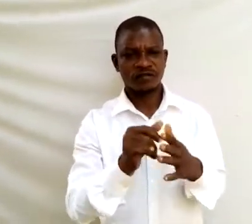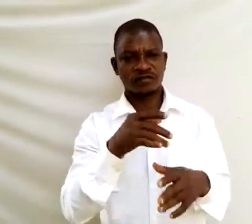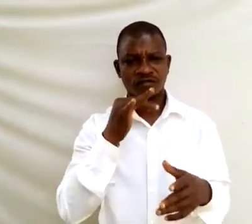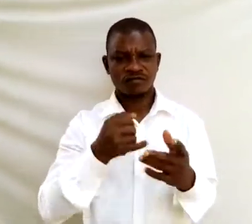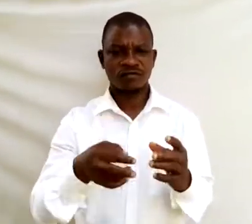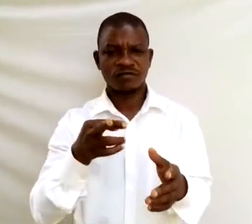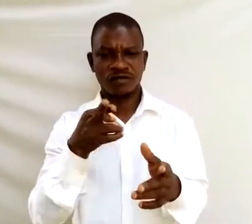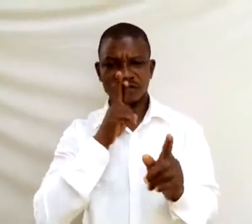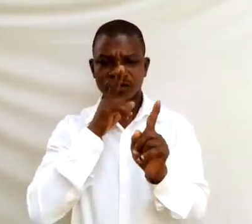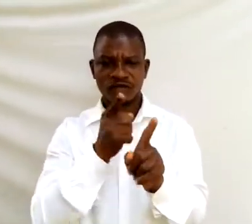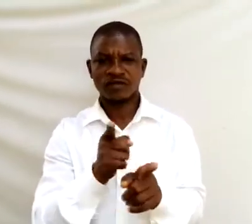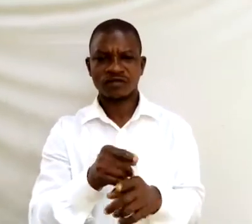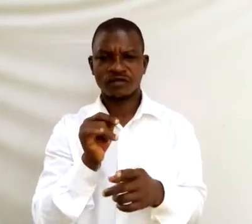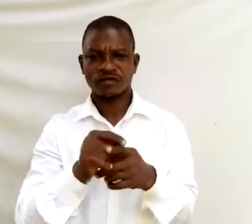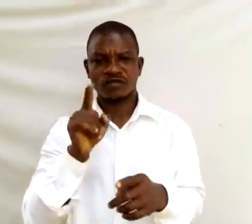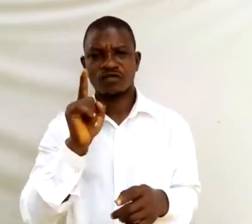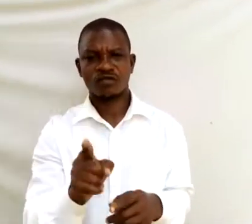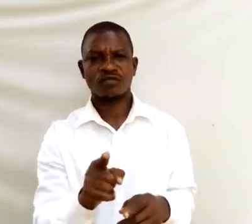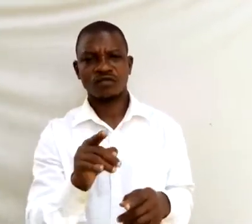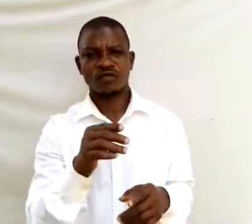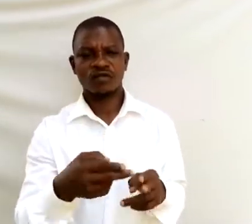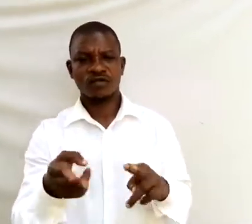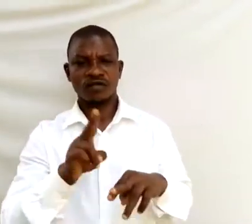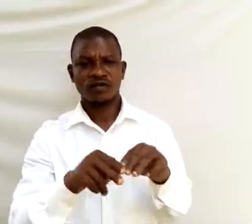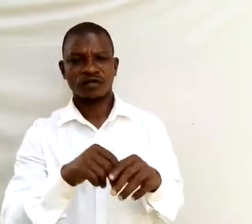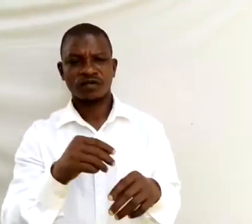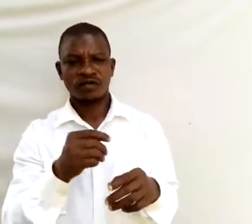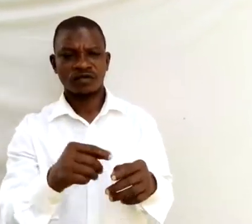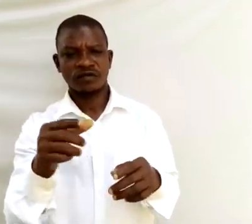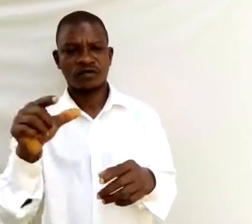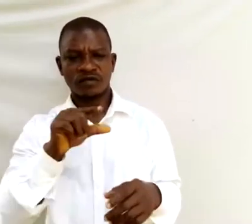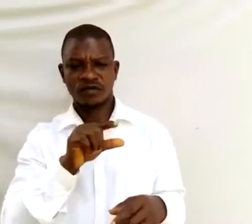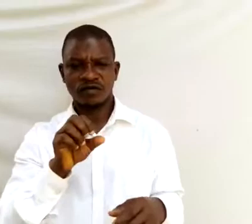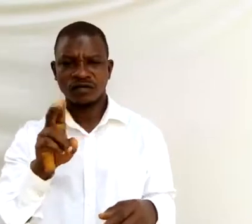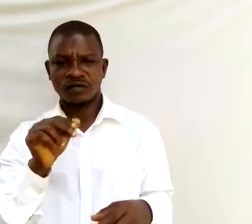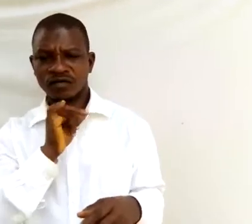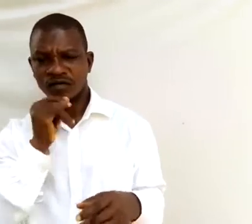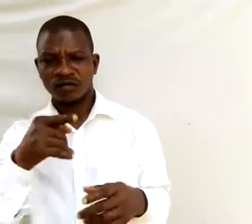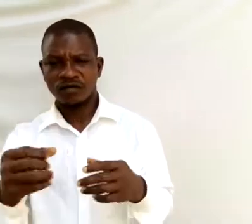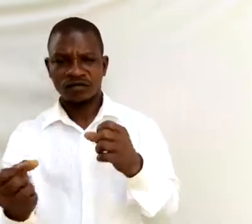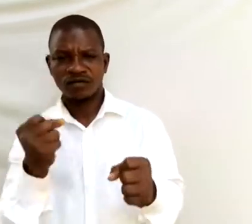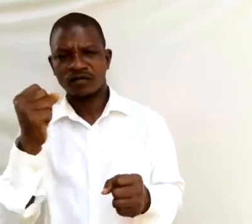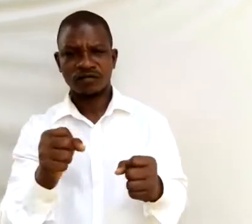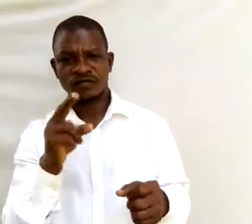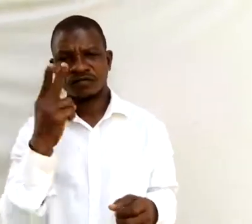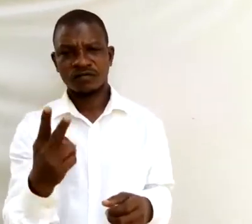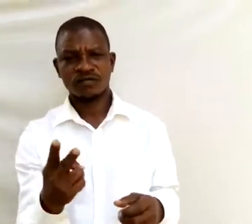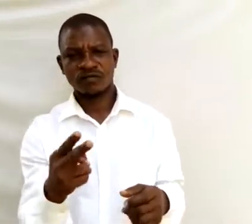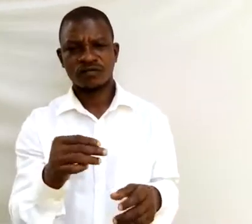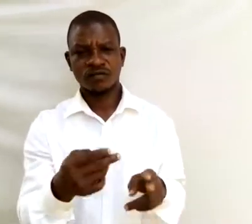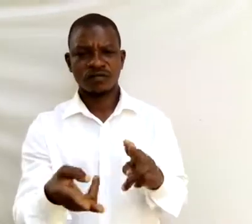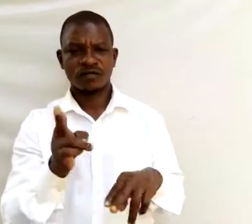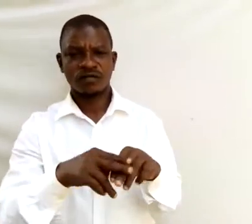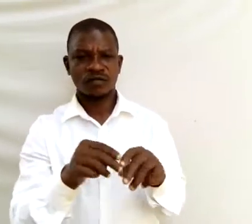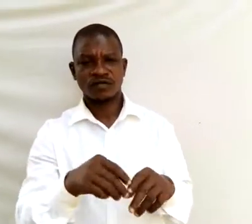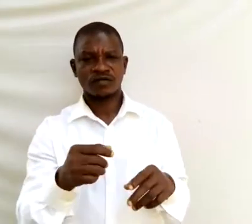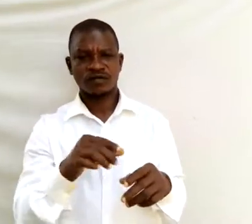result to 1. An increase in quantity demanded of cars. 2. Increase in the